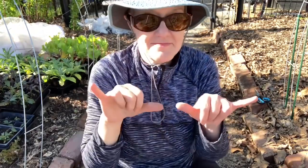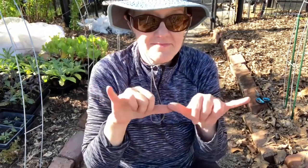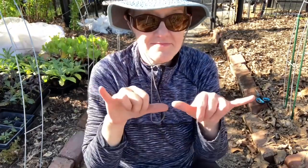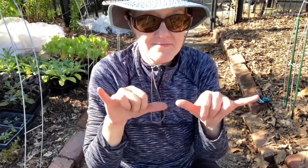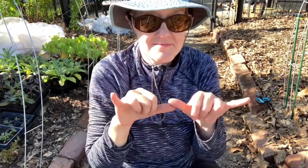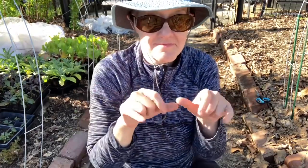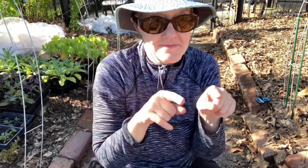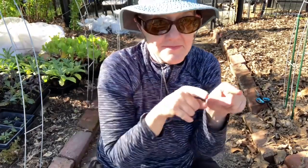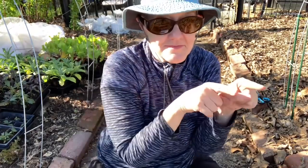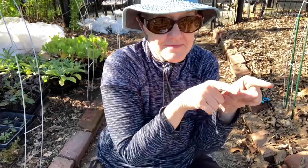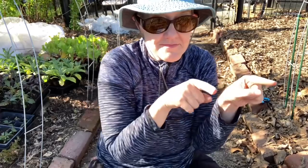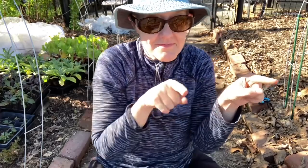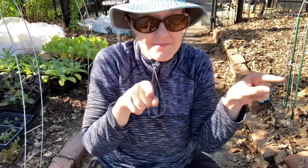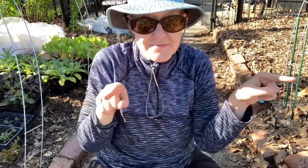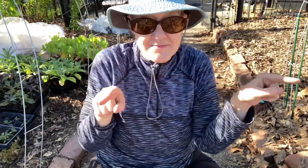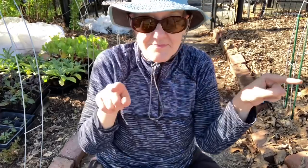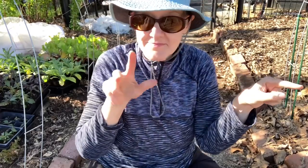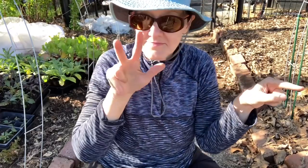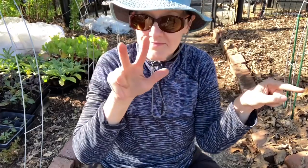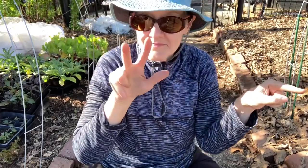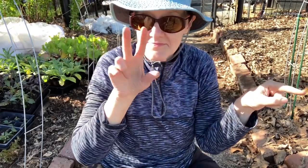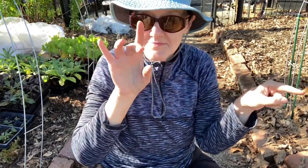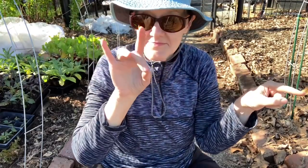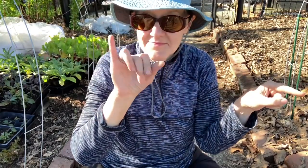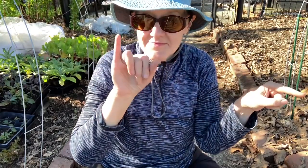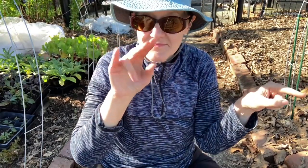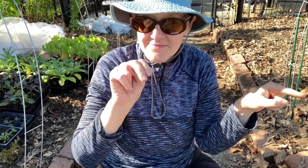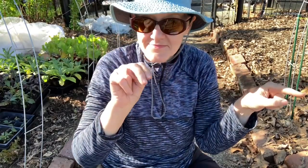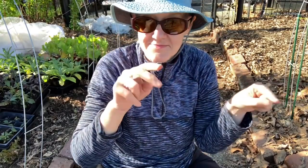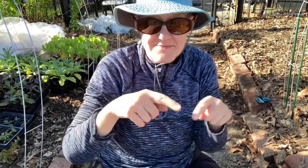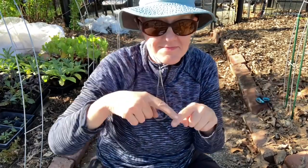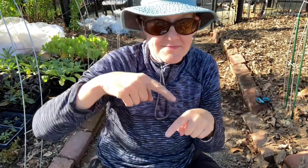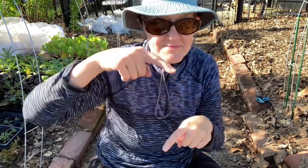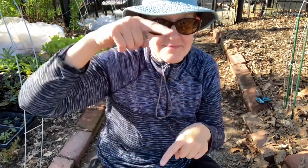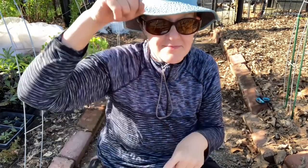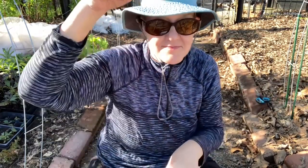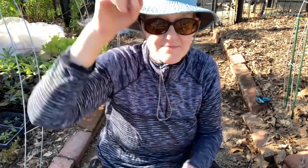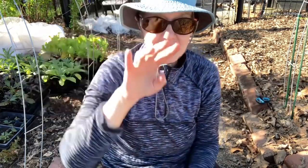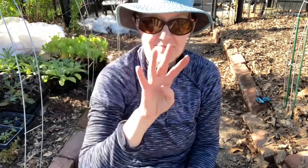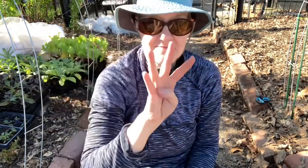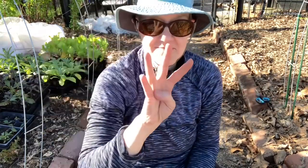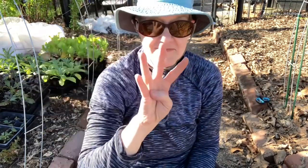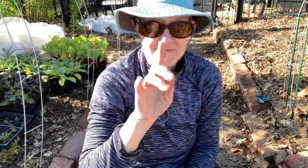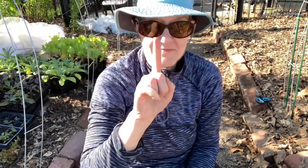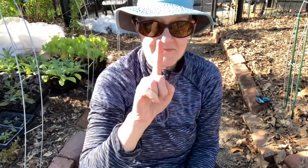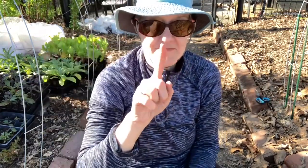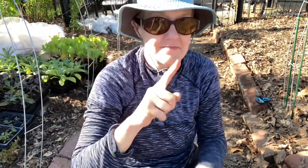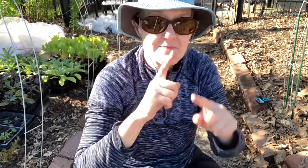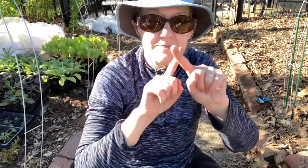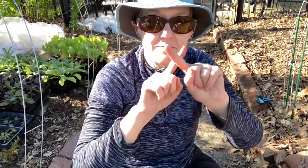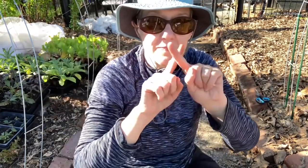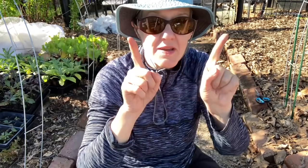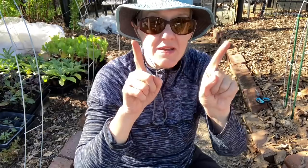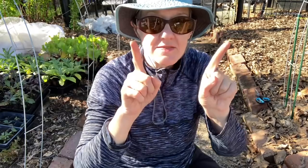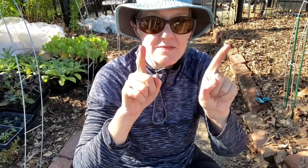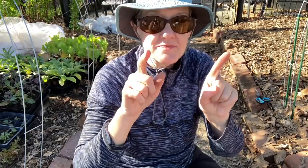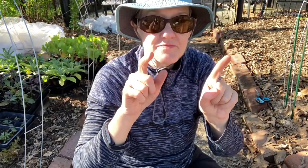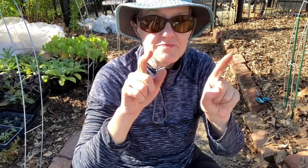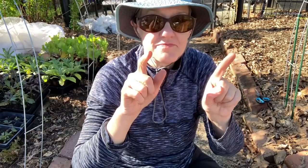too. So I measured, and it's about 38 inches across and 41 inches